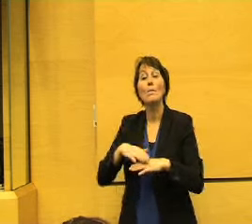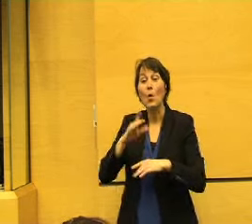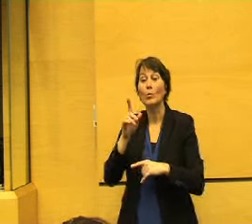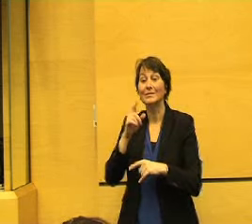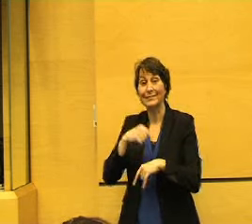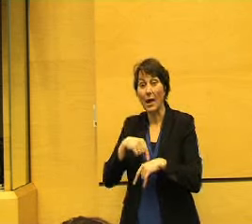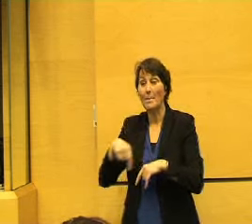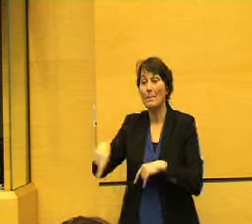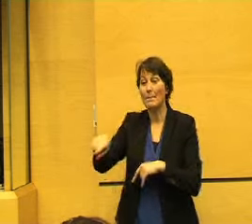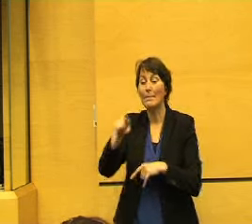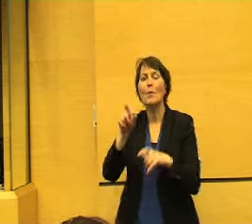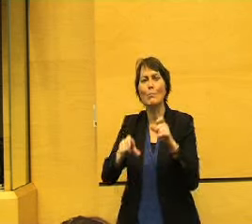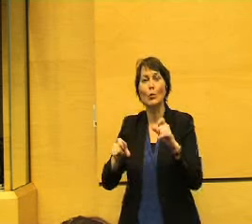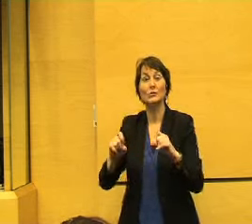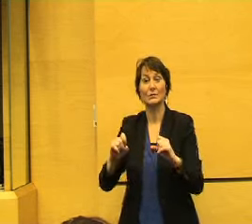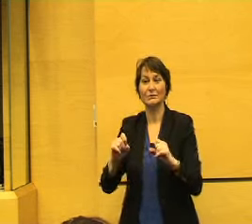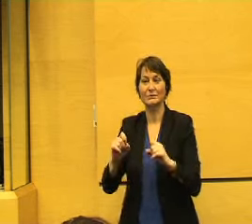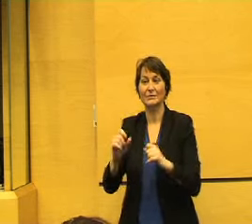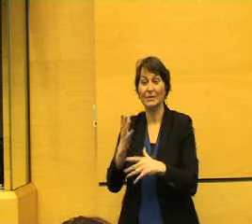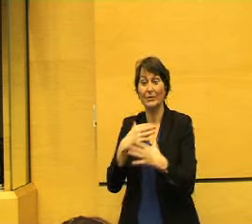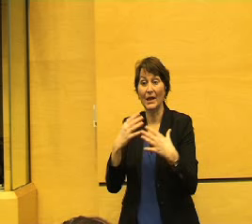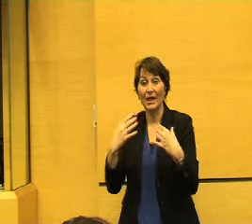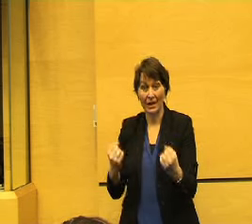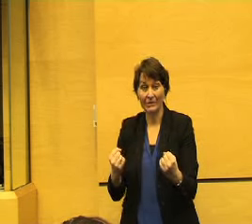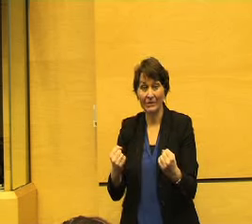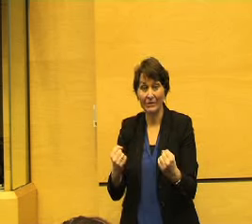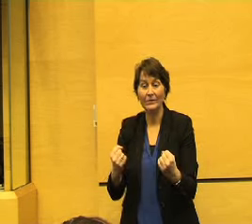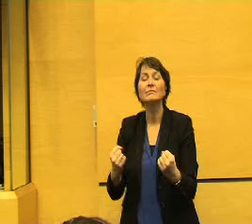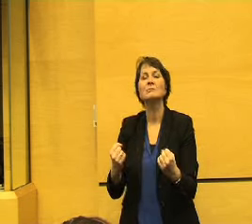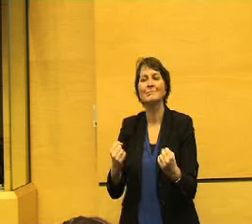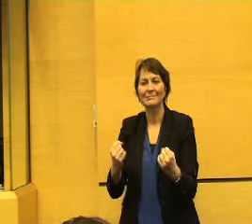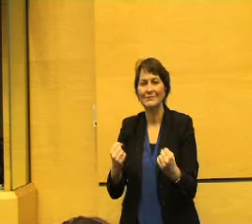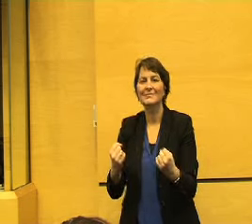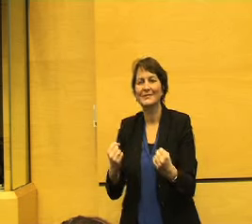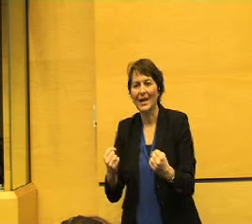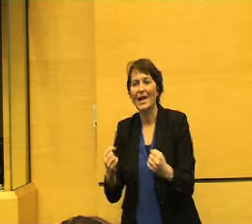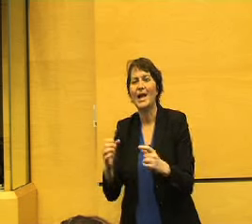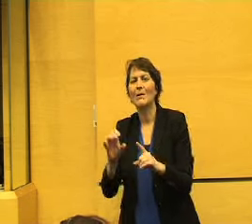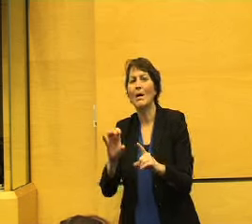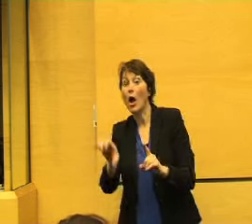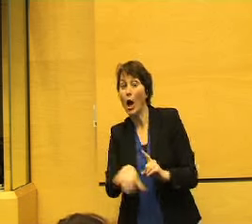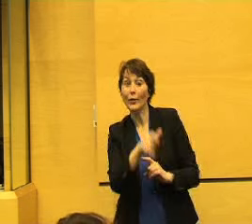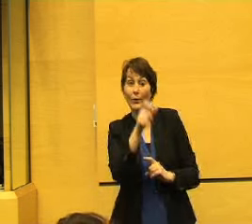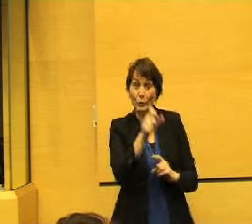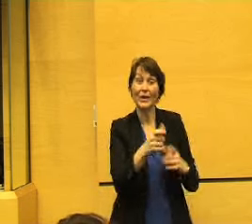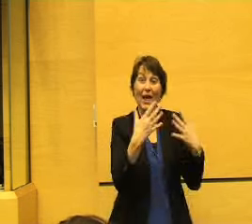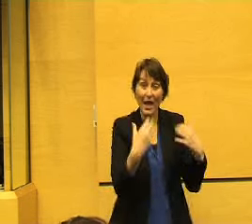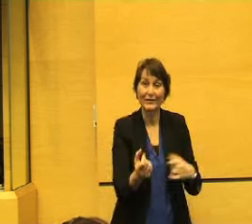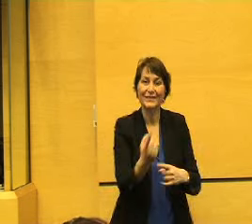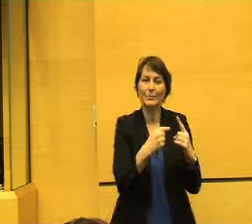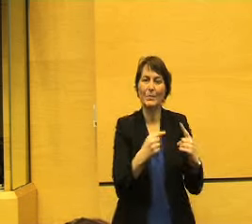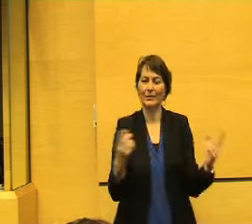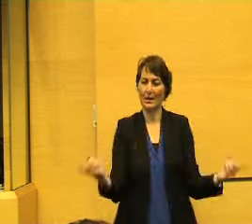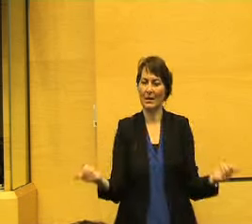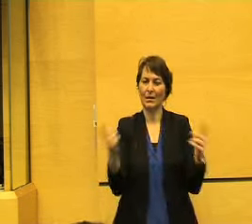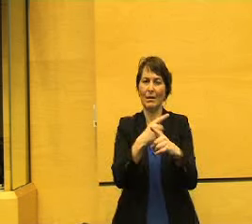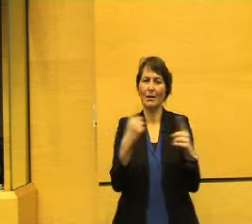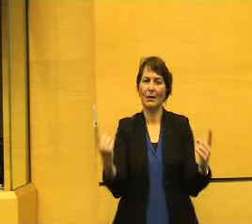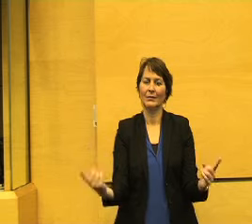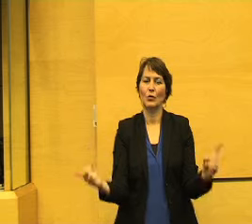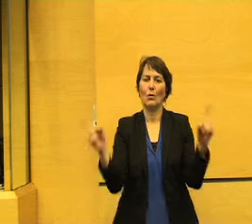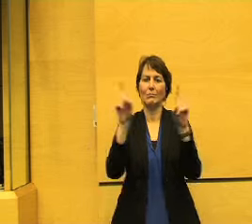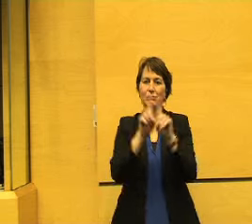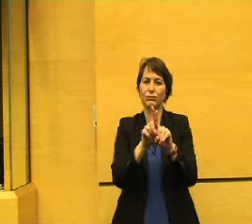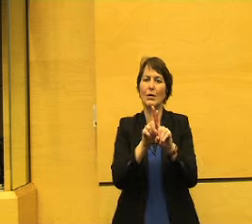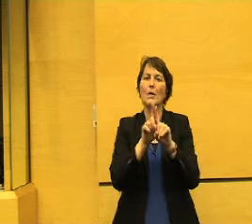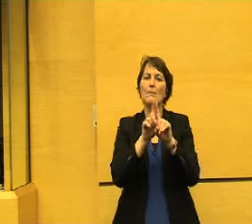disabilities who help other persons with disabilities through the services like peer